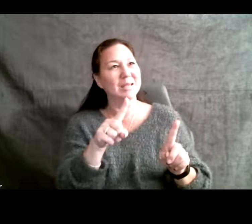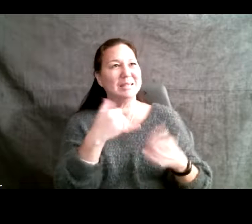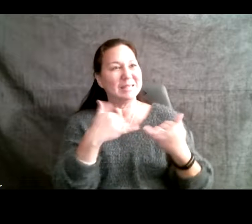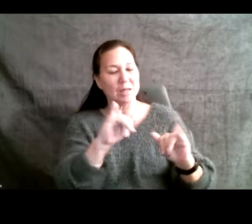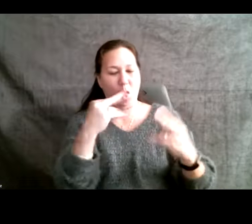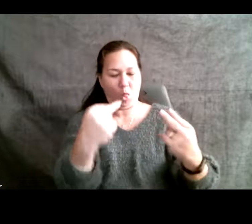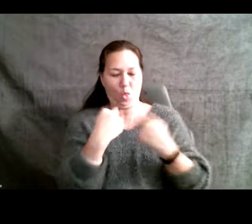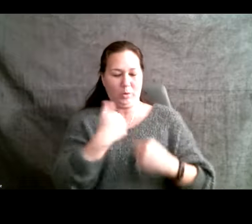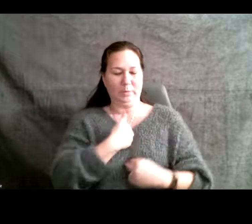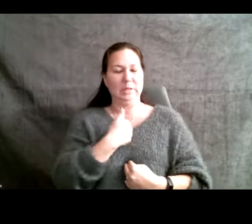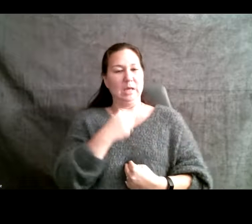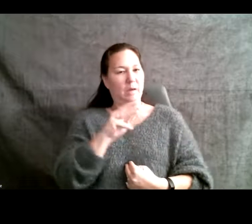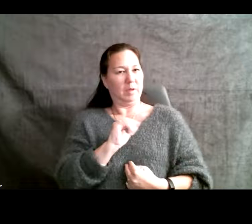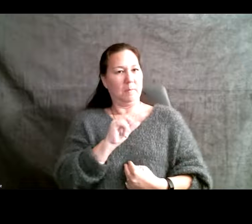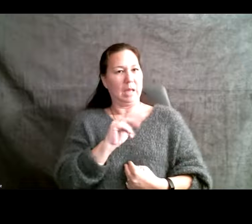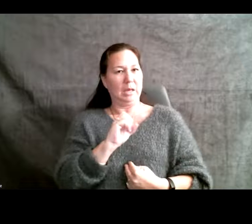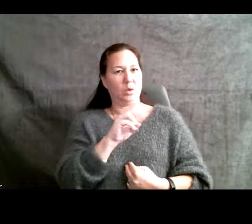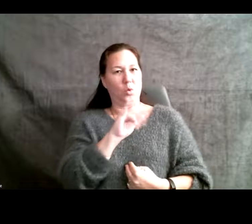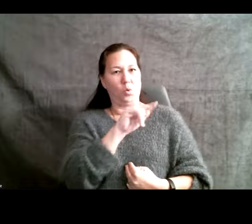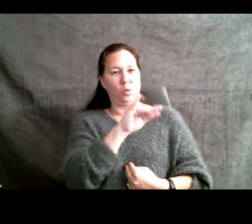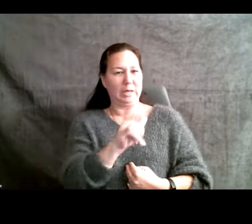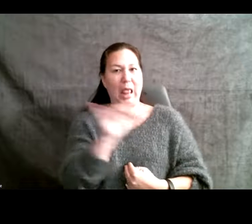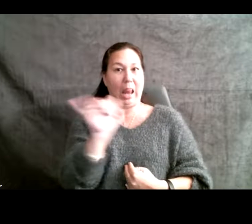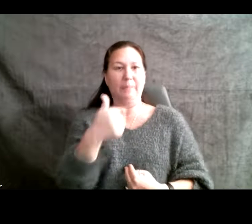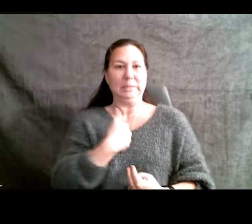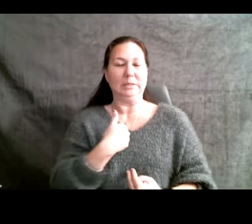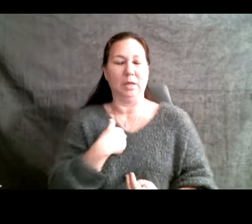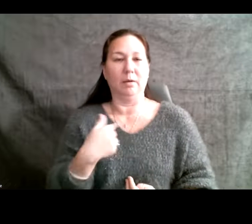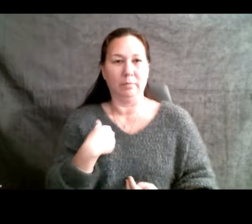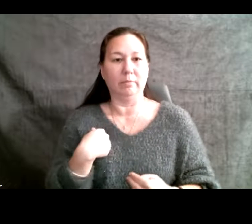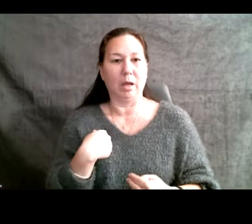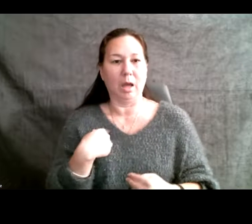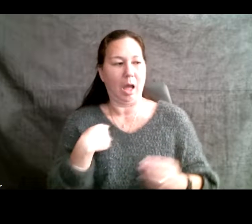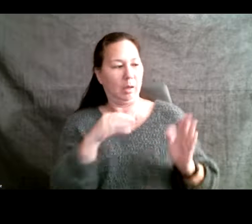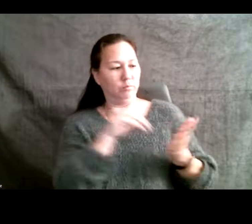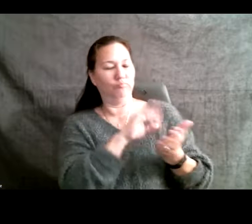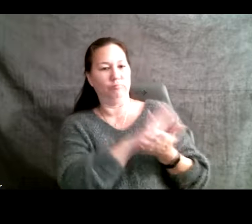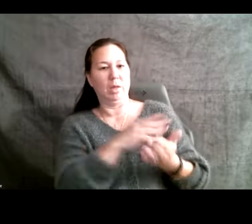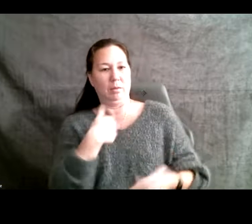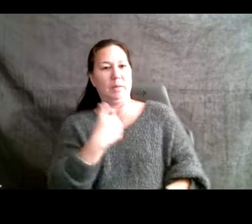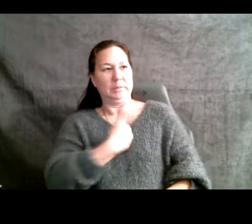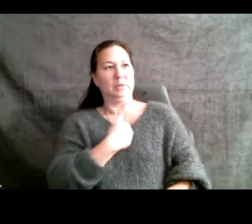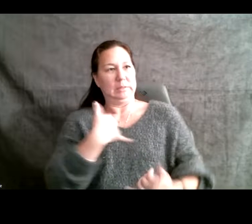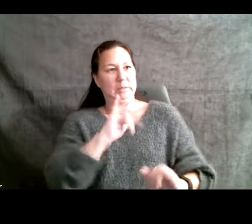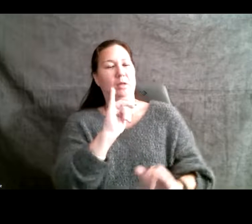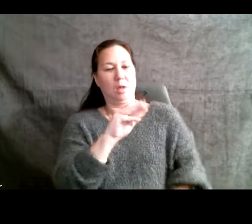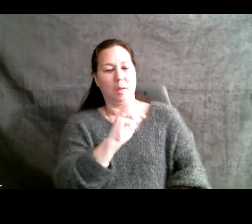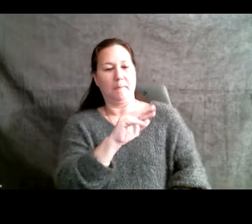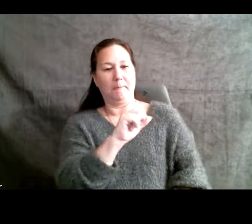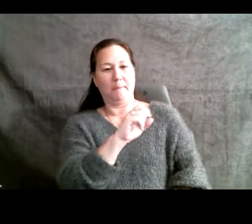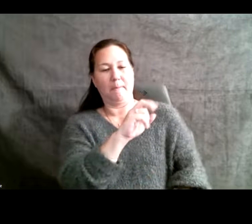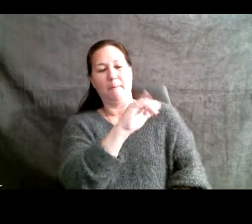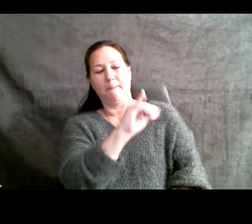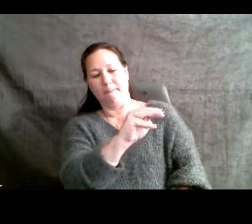That would be captured in the other EJ, the regular EJ definitions. And then as for outlining